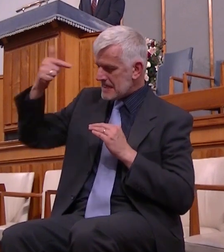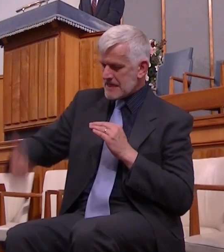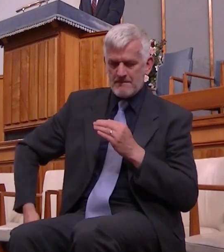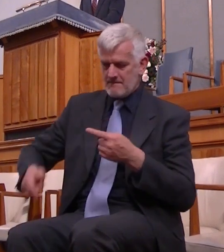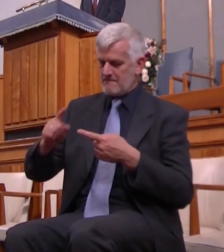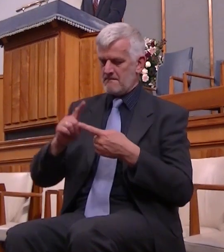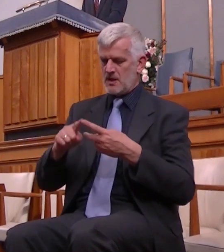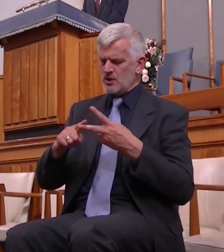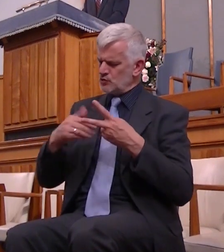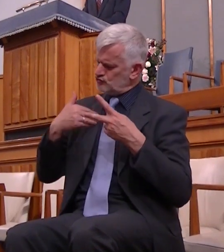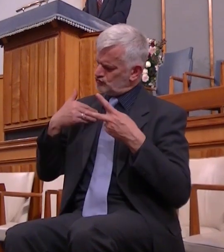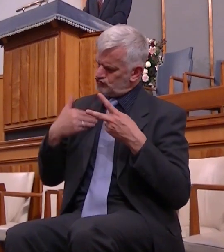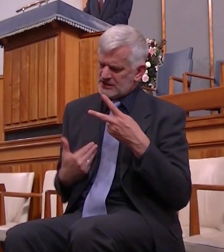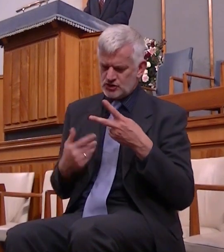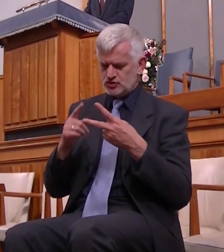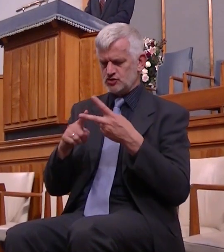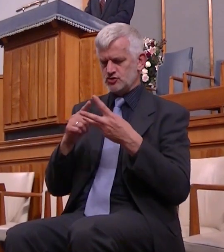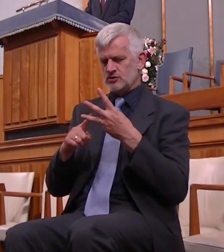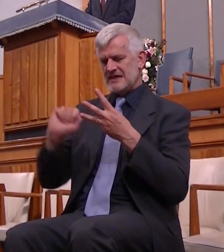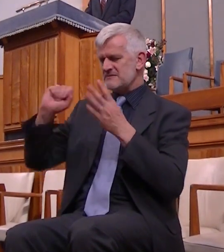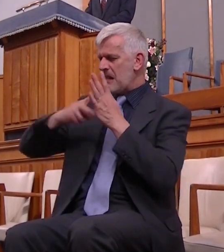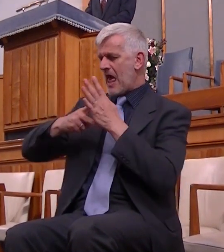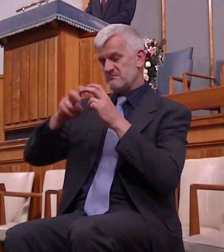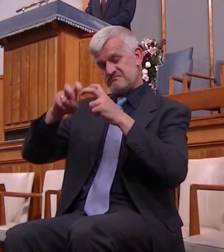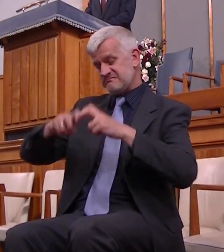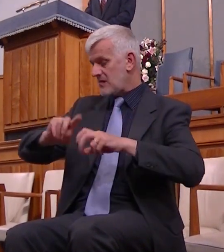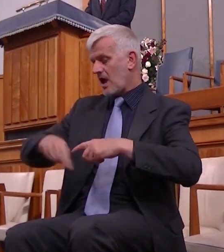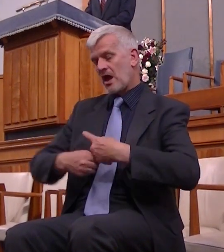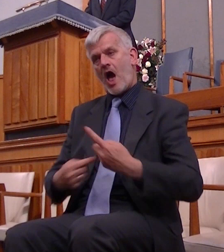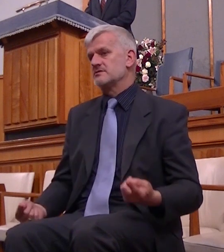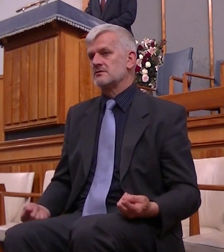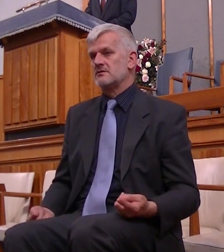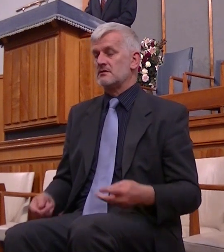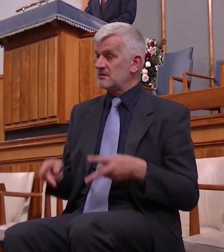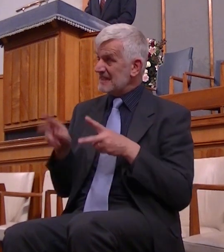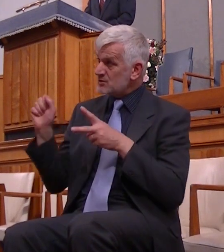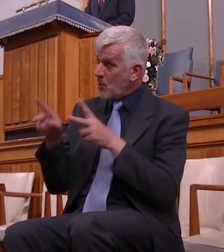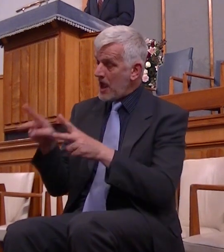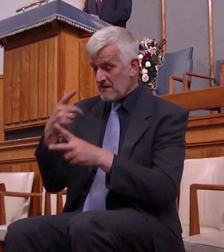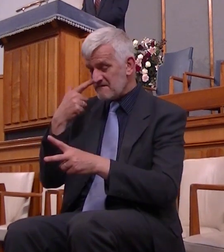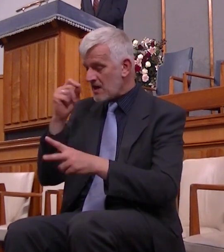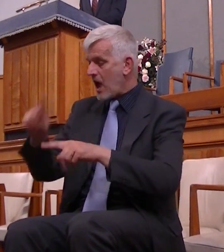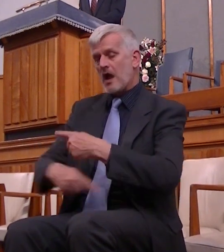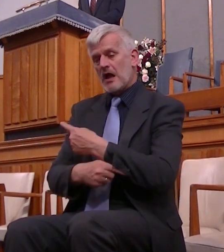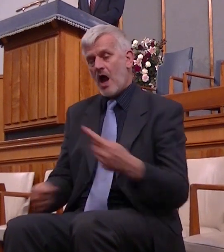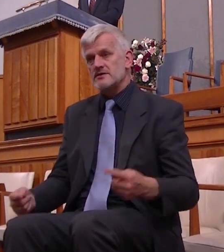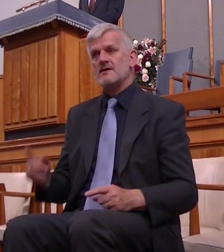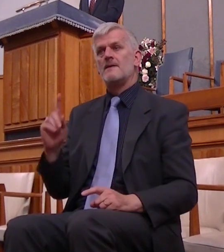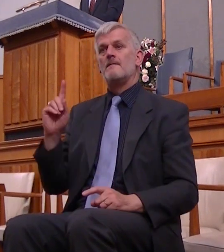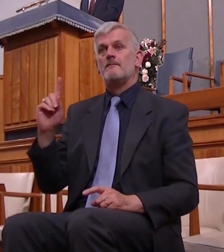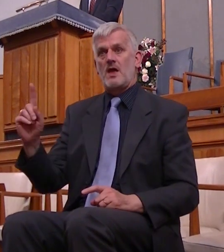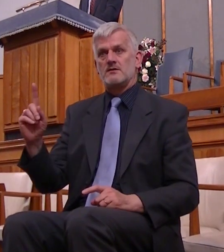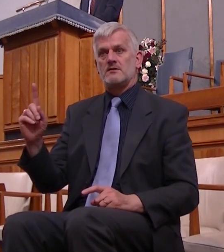How unsearchable are His judgments and His ways, past finding out, and yet we are